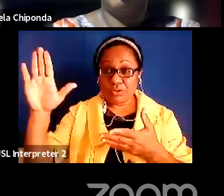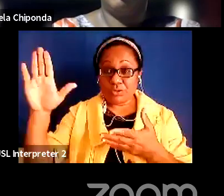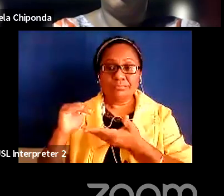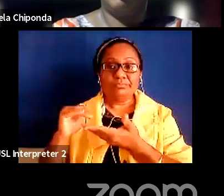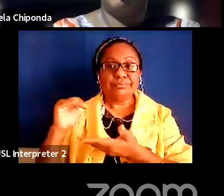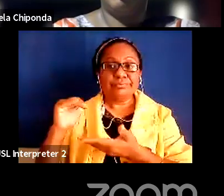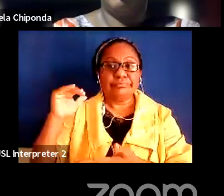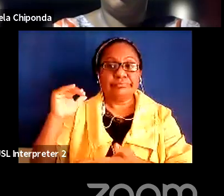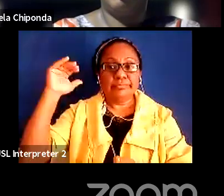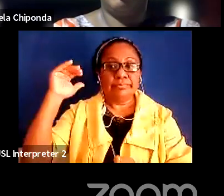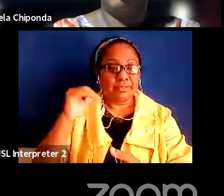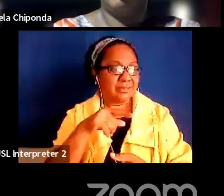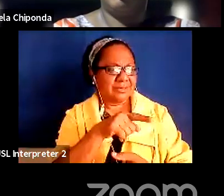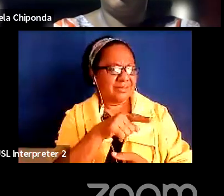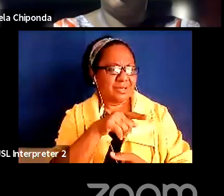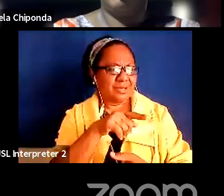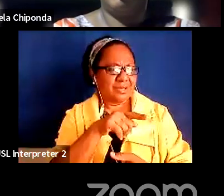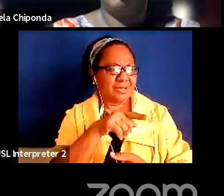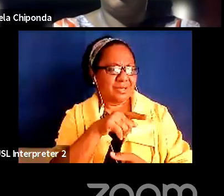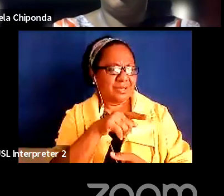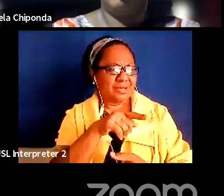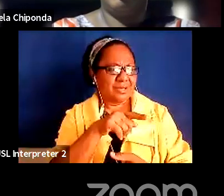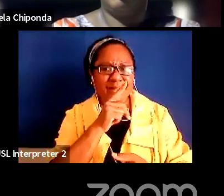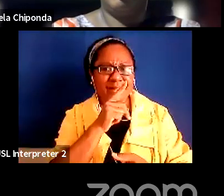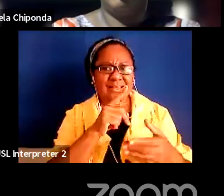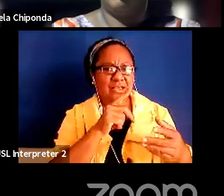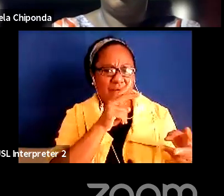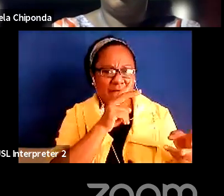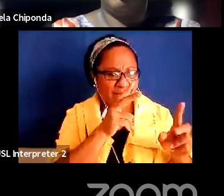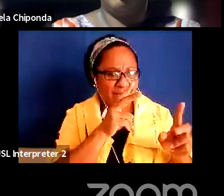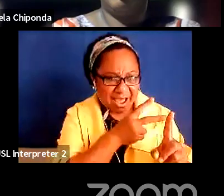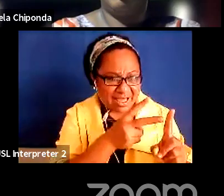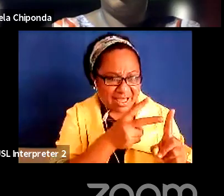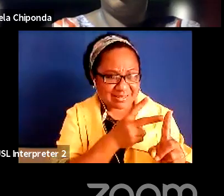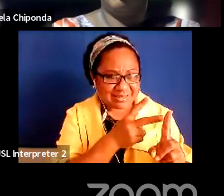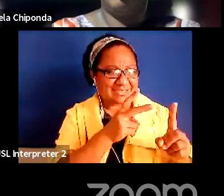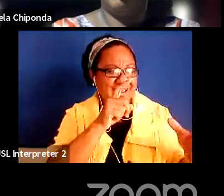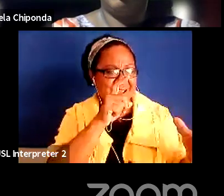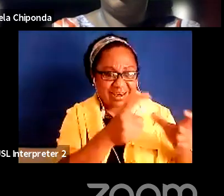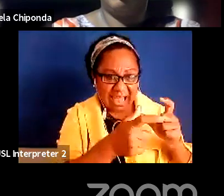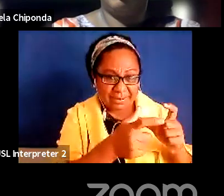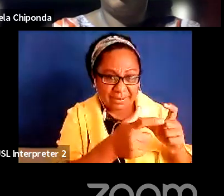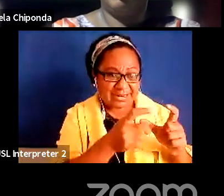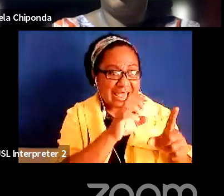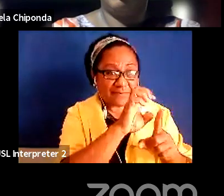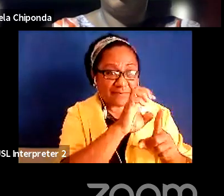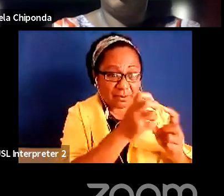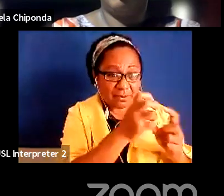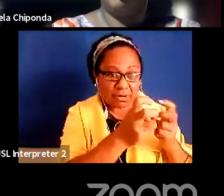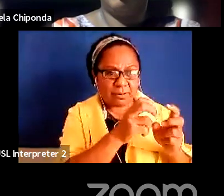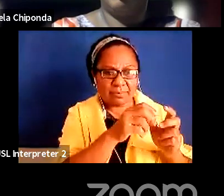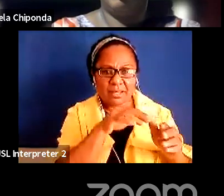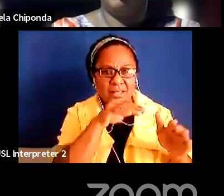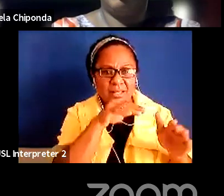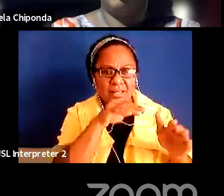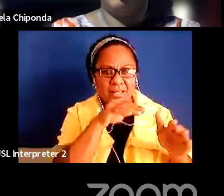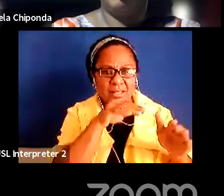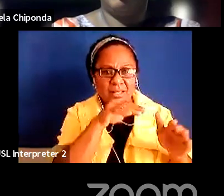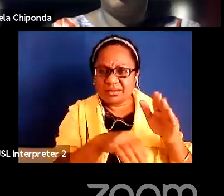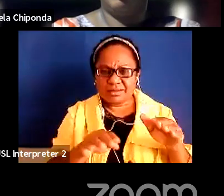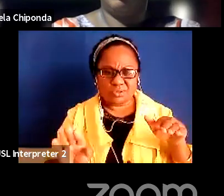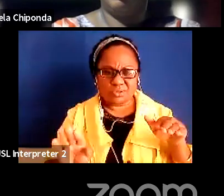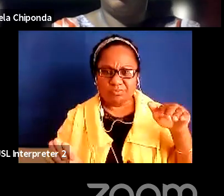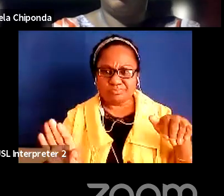and the climate crisis is getting worse. And, you know, we've got institutions like the military industrial